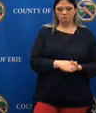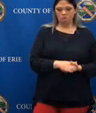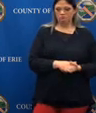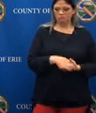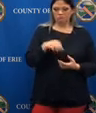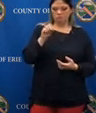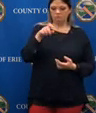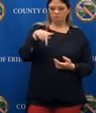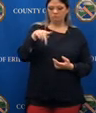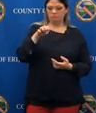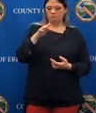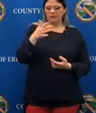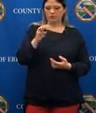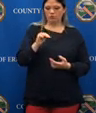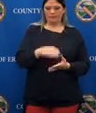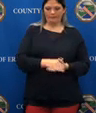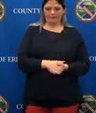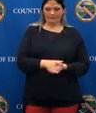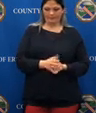Spectrum News.